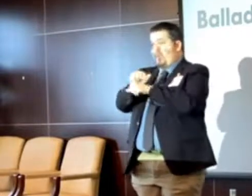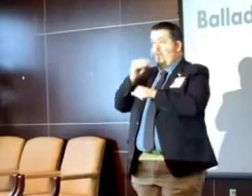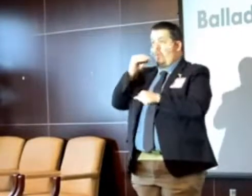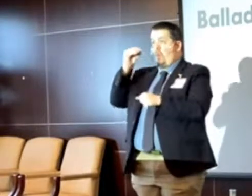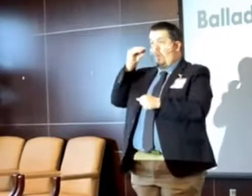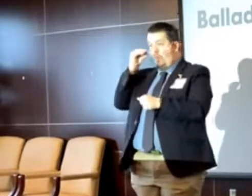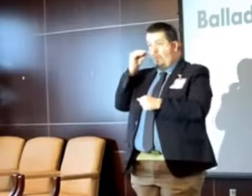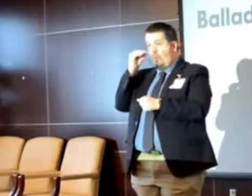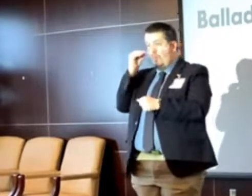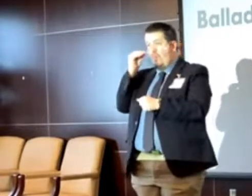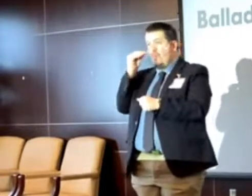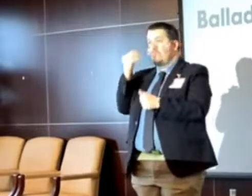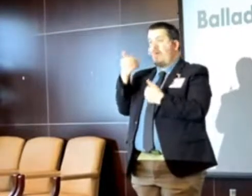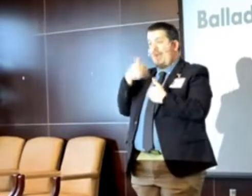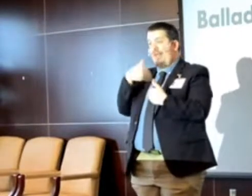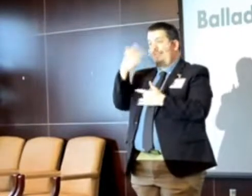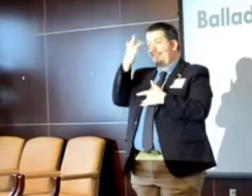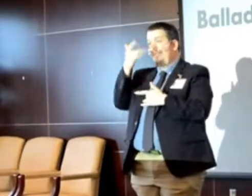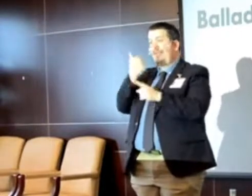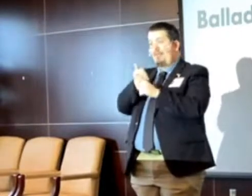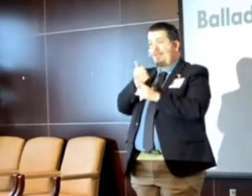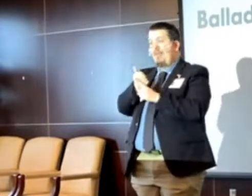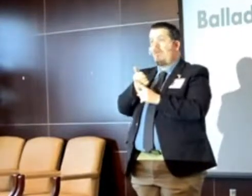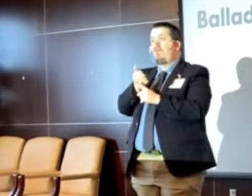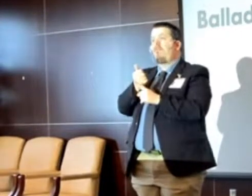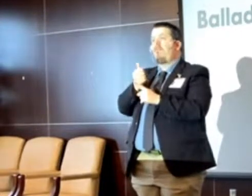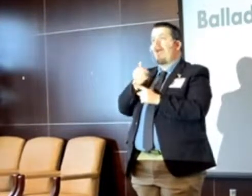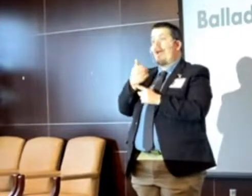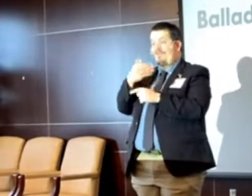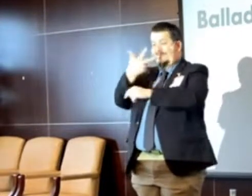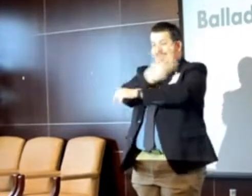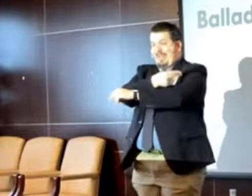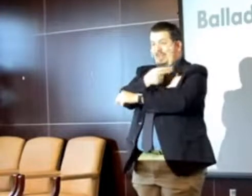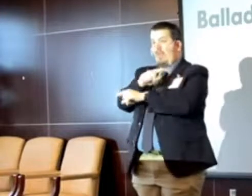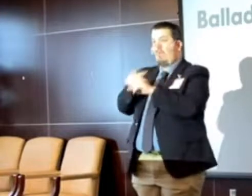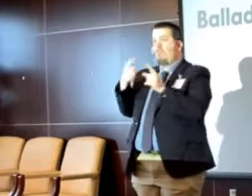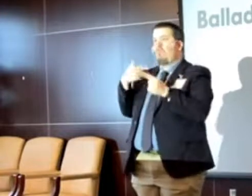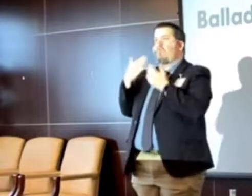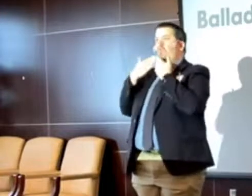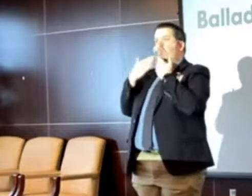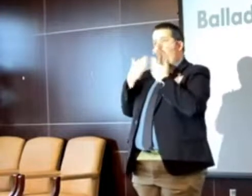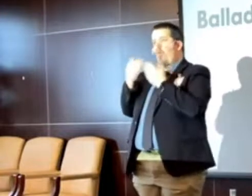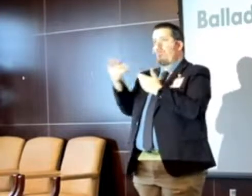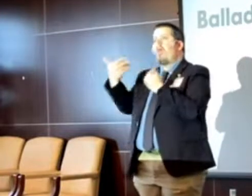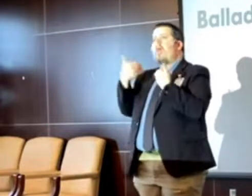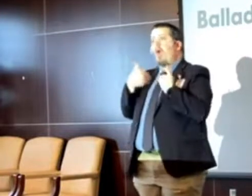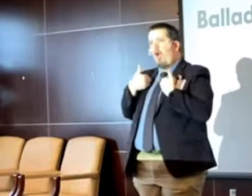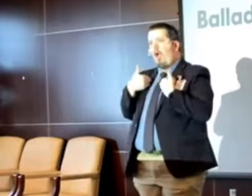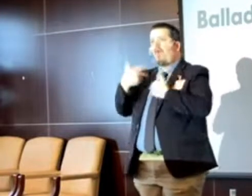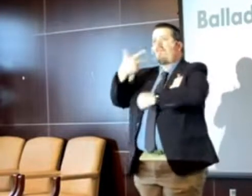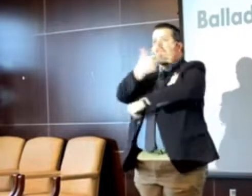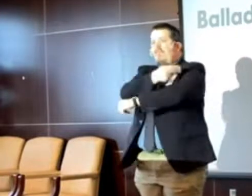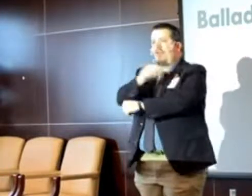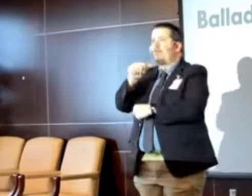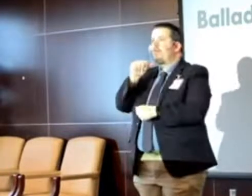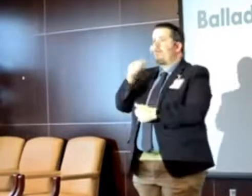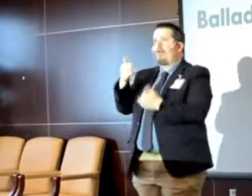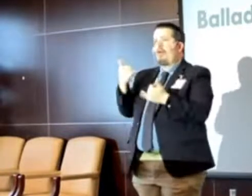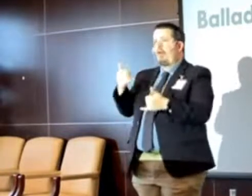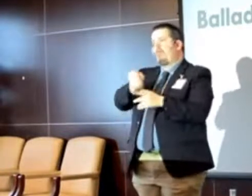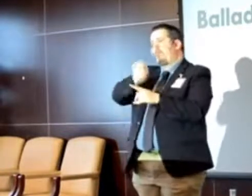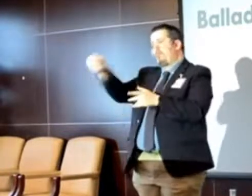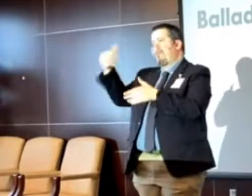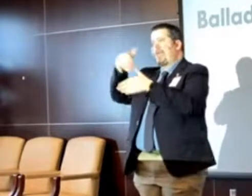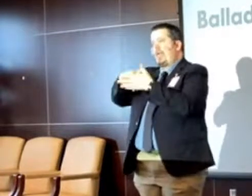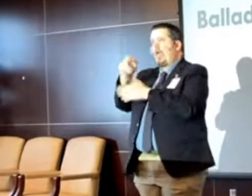home with COVID are vaccinated, we're very thankful that they got vaccinated and are not now patients in the